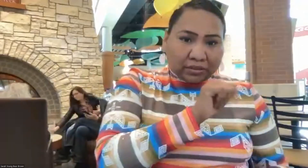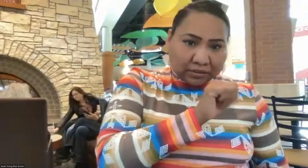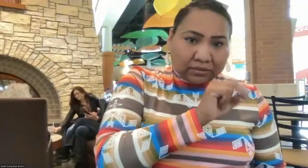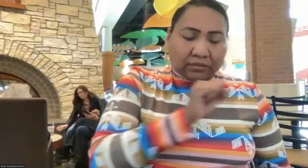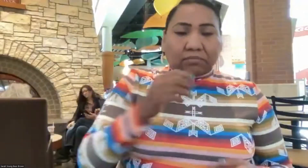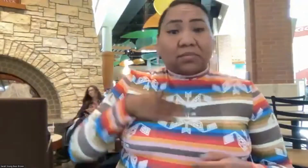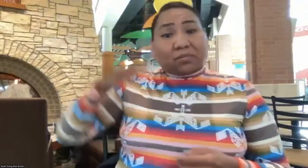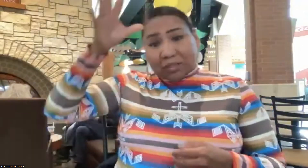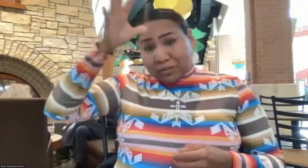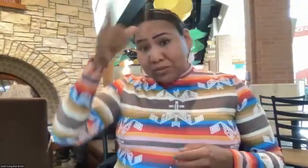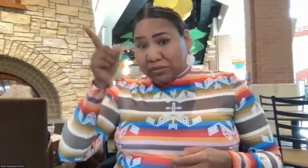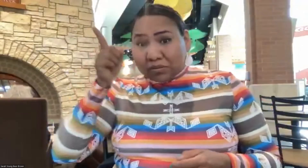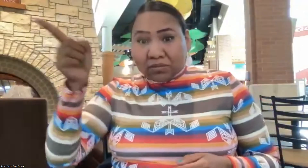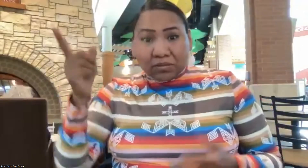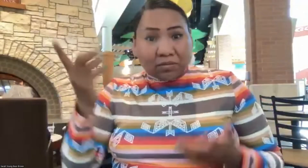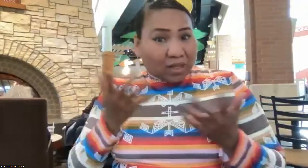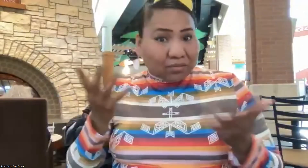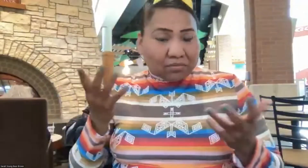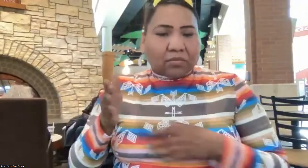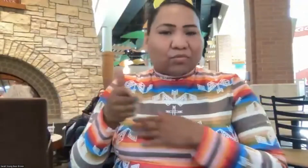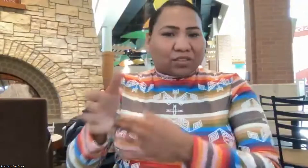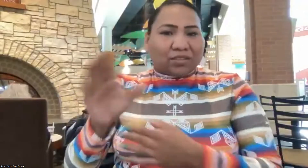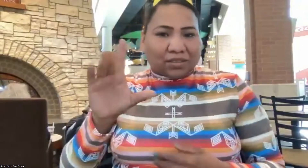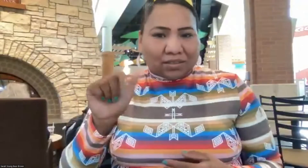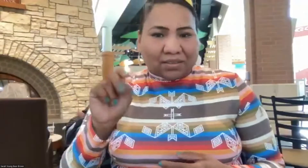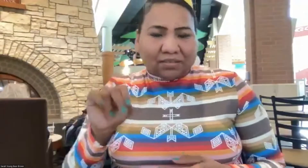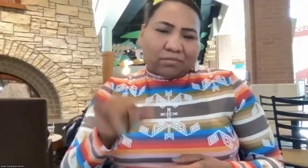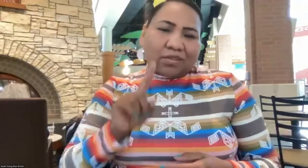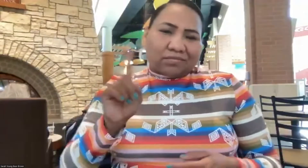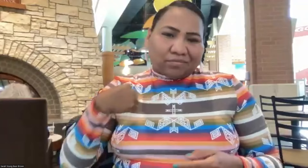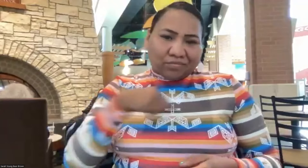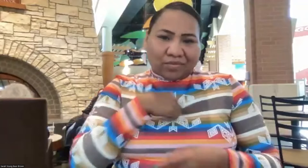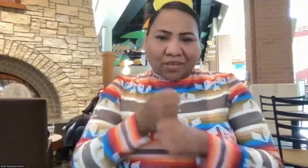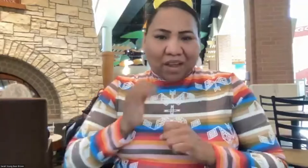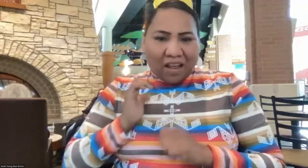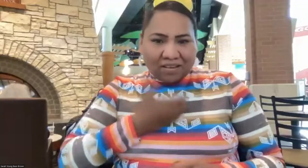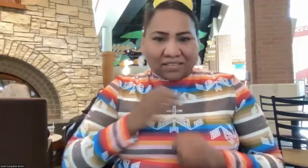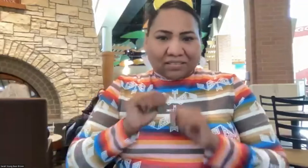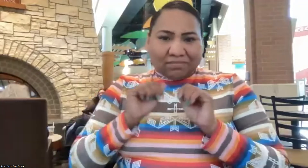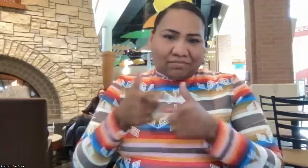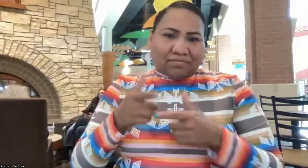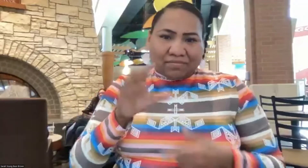My mother is from the bear clan, and my father is from the fish clan, which is